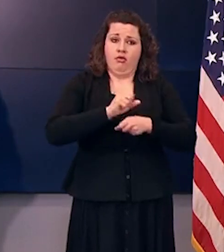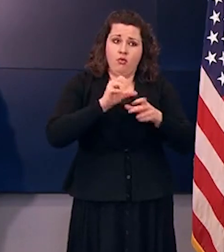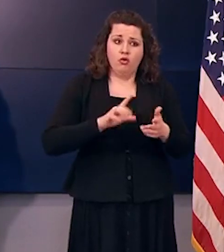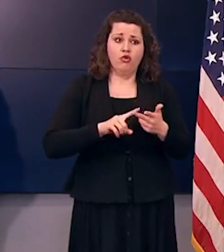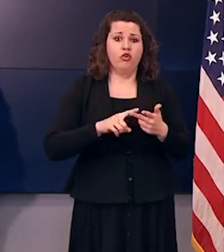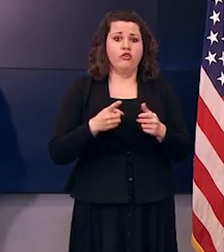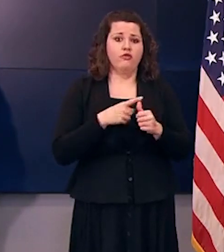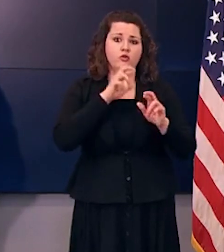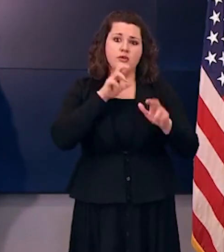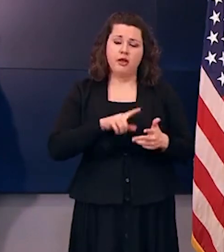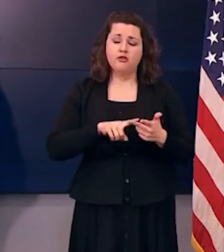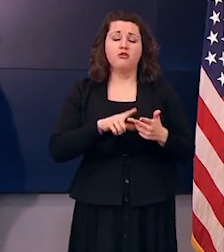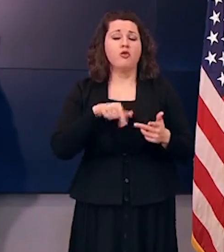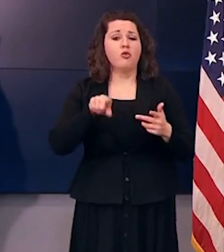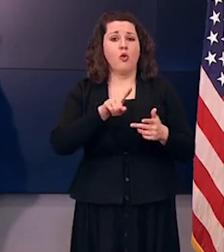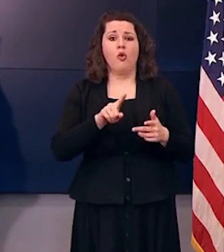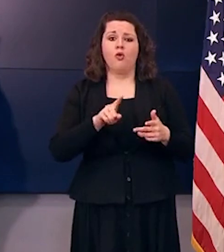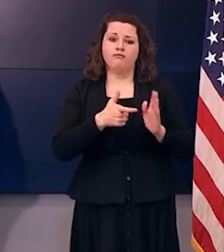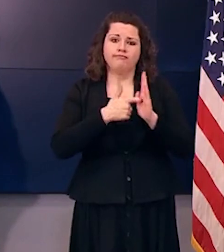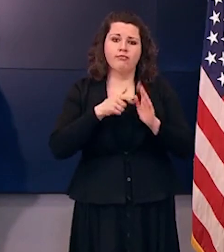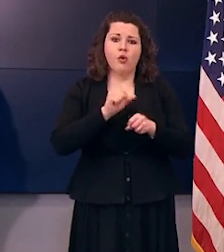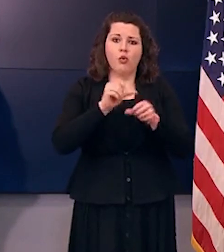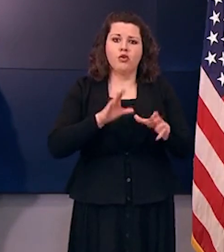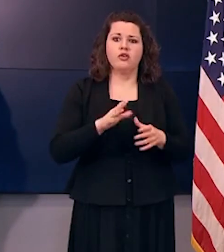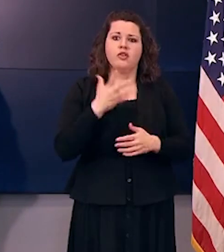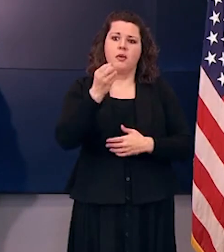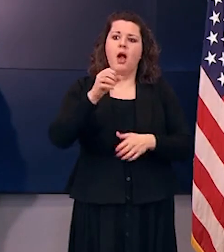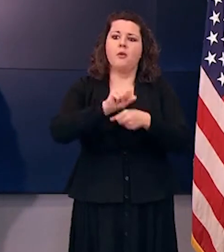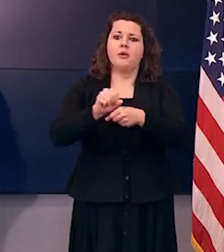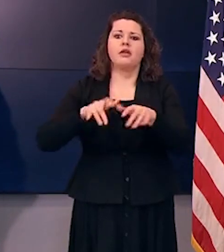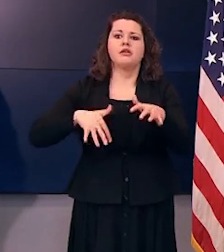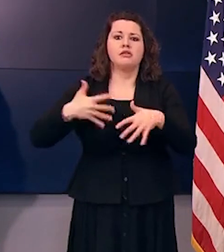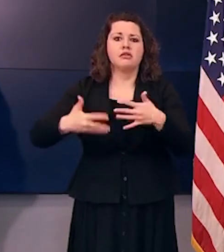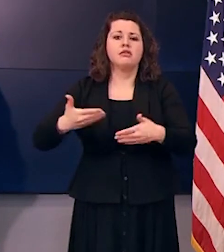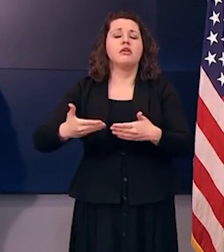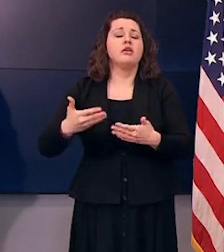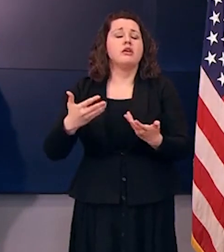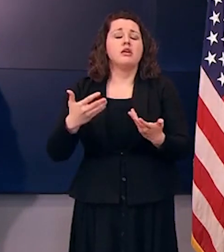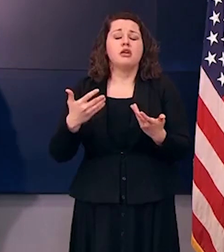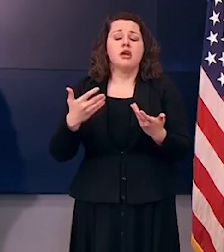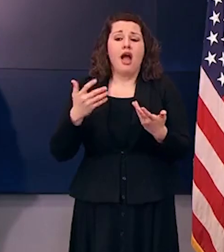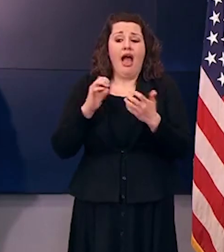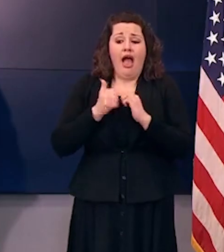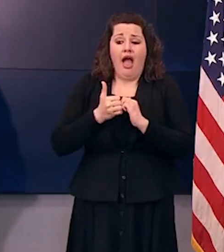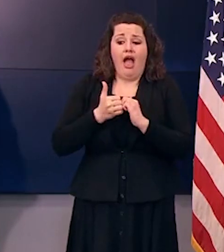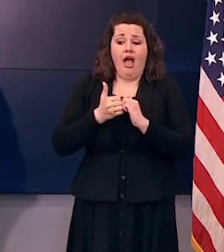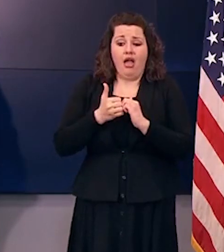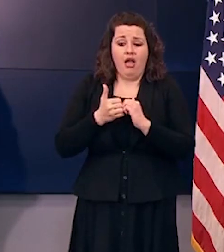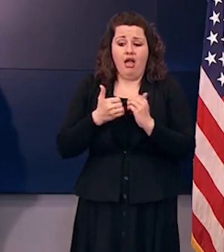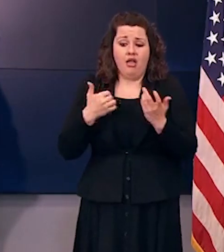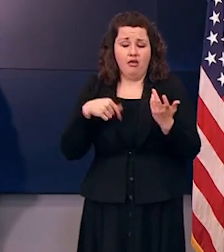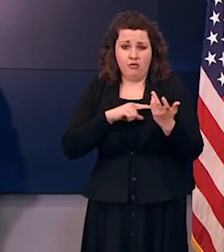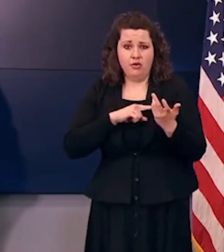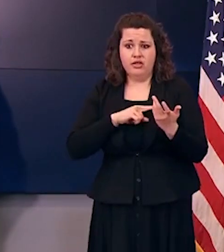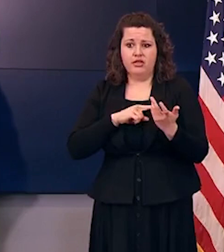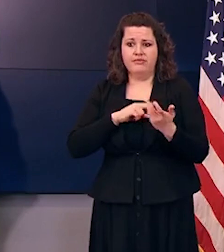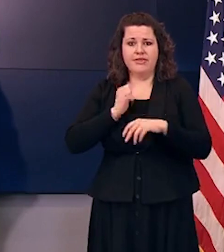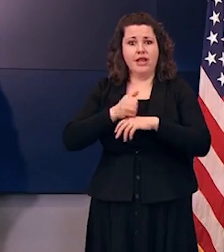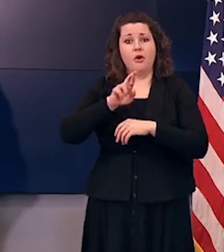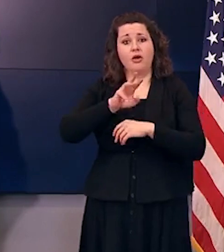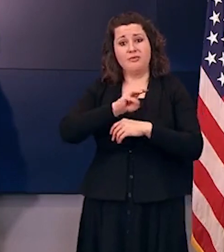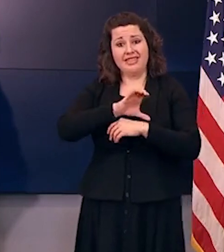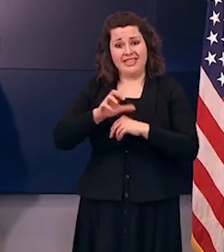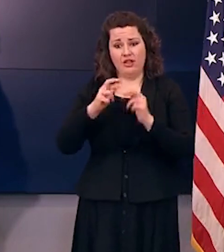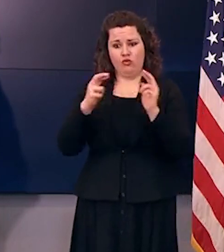first responders, those essential workers that are on the front lines. The way that we really put the RMCCs